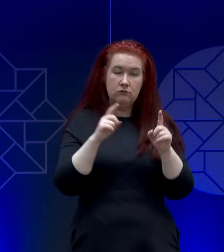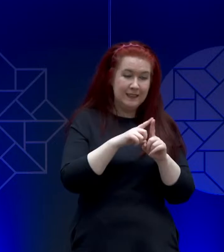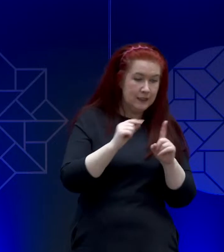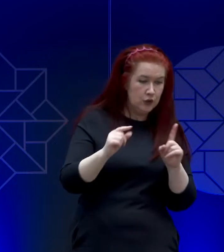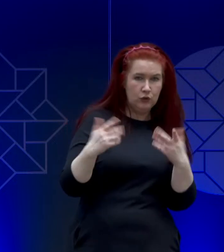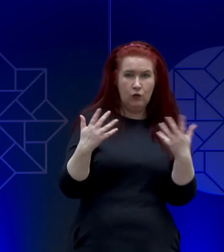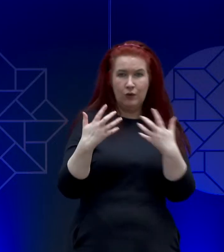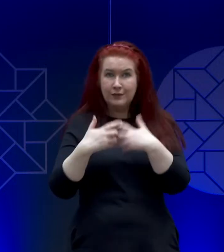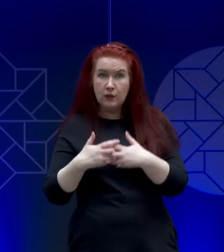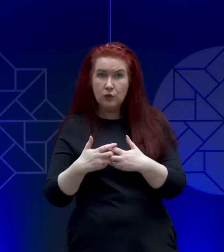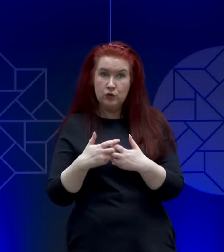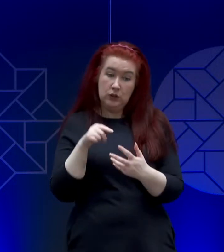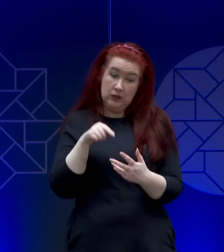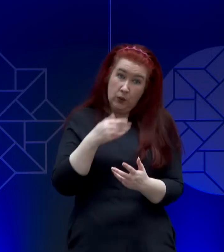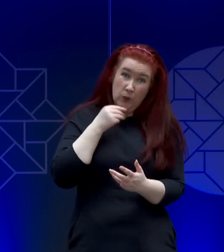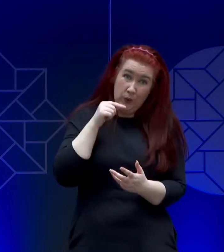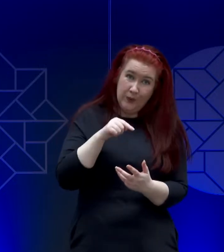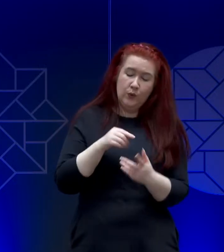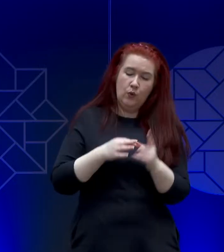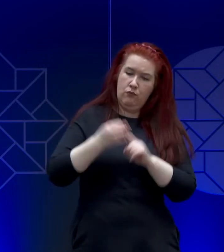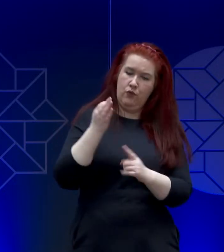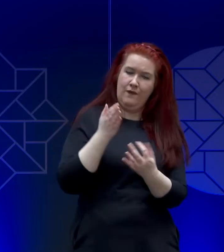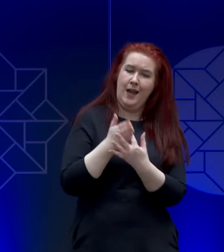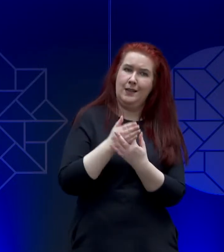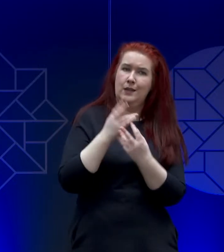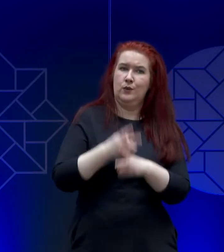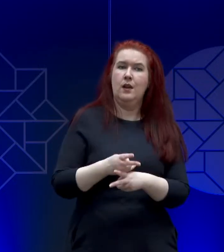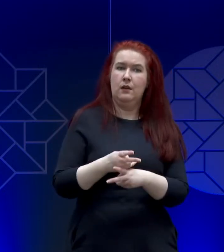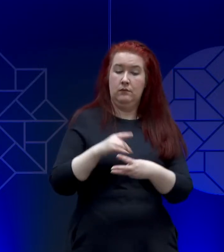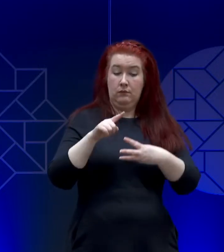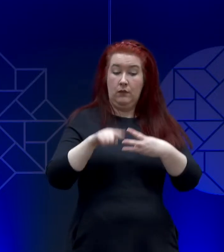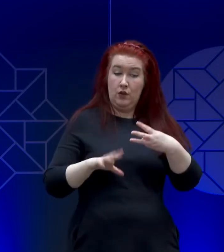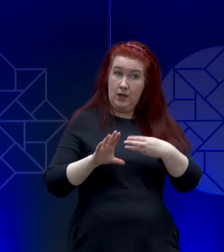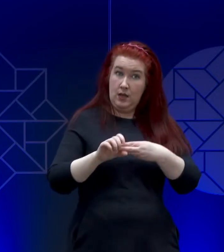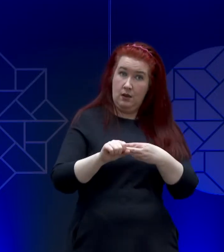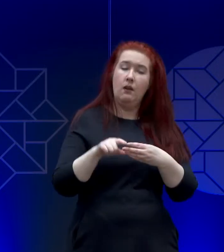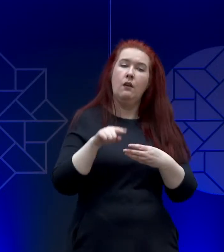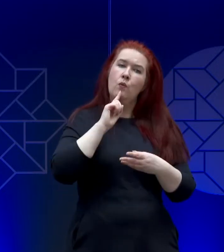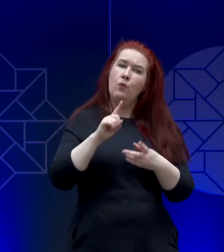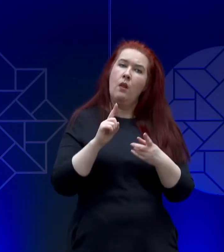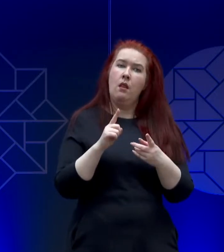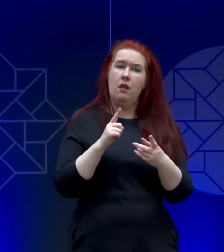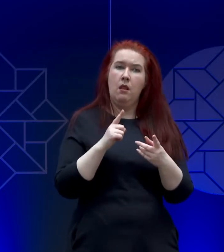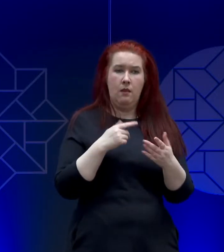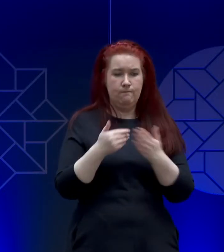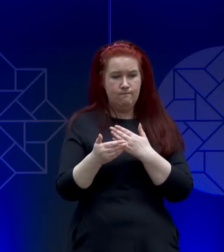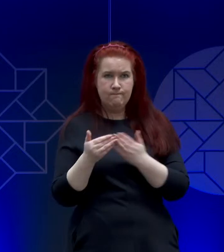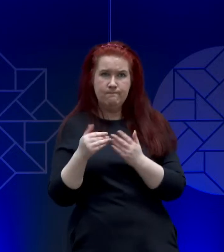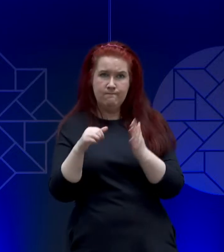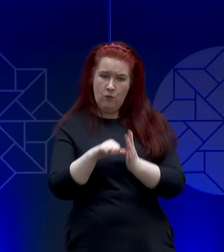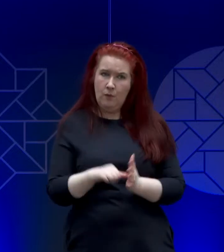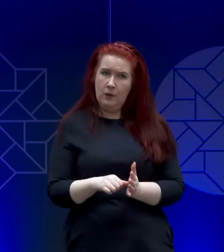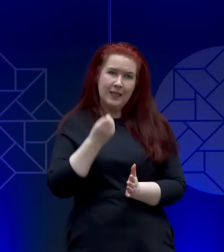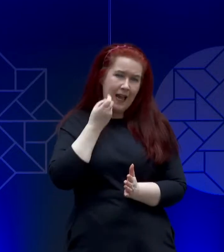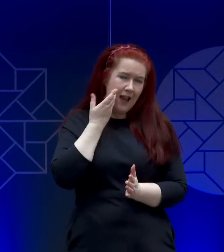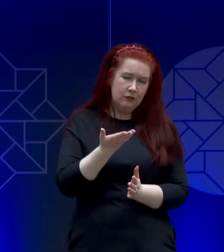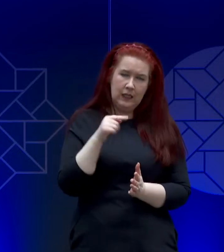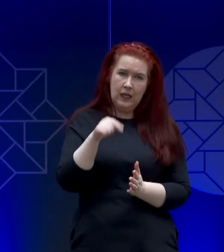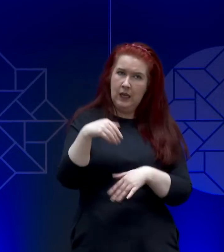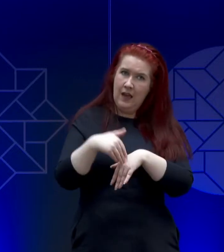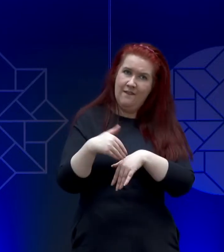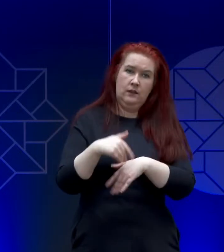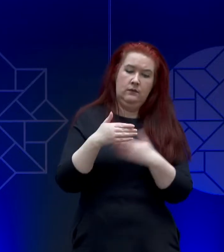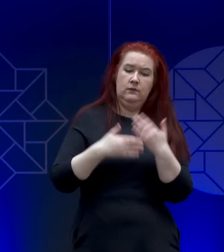improve access to care. Together, these will address the problems that right now, every day, weigh down our National